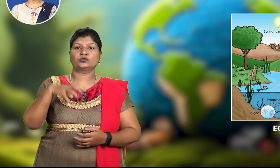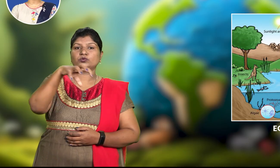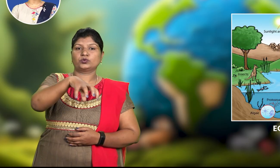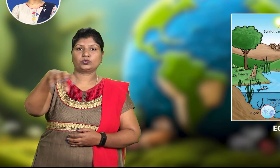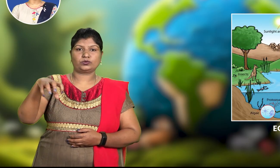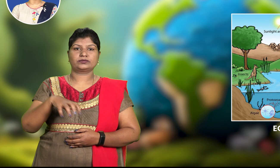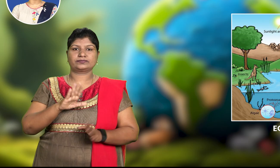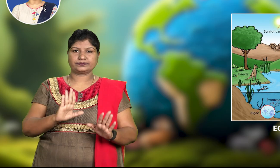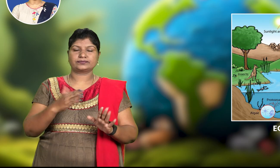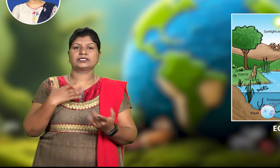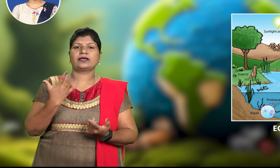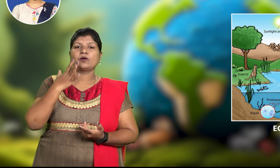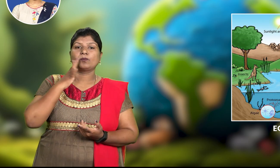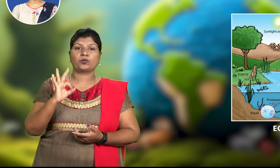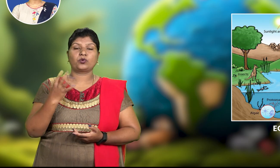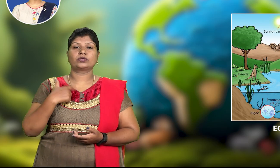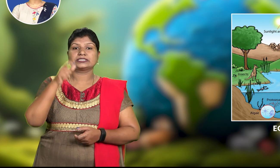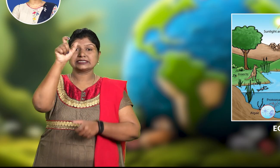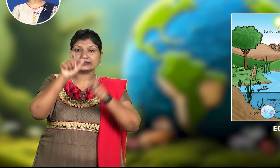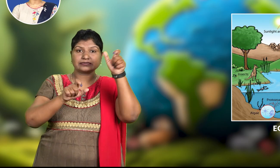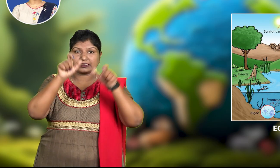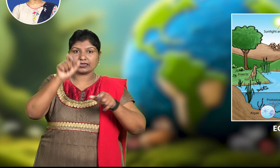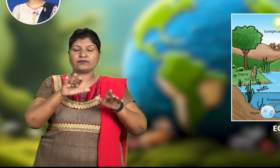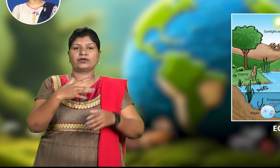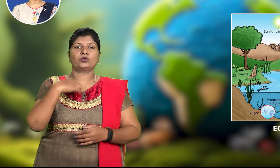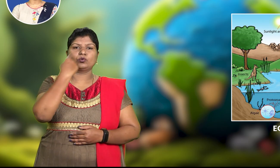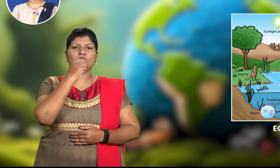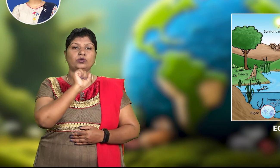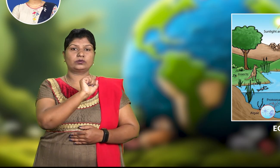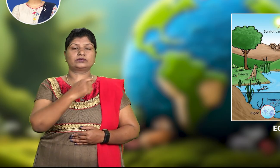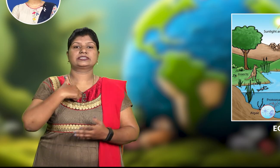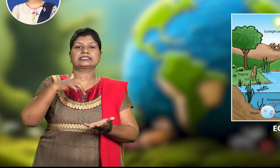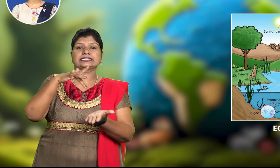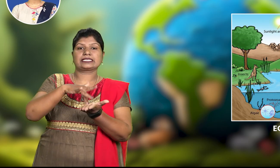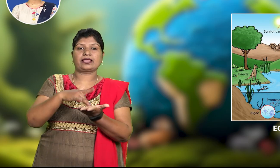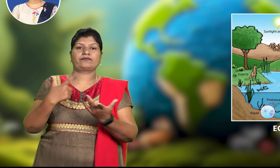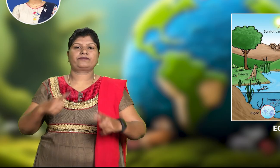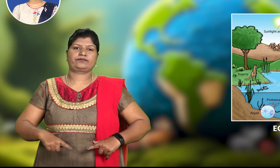mainly of an individual and those live in the environment.